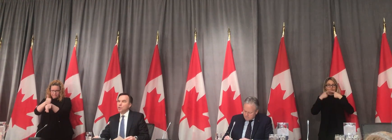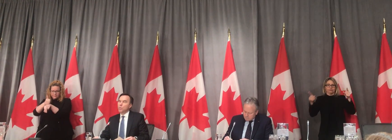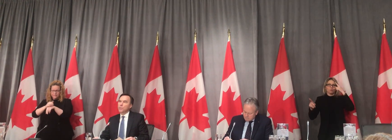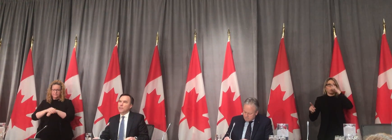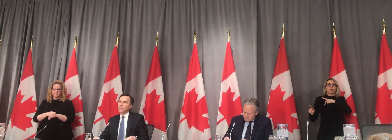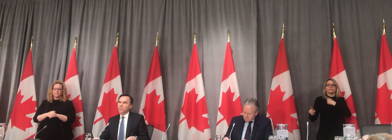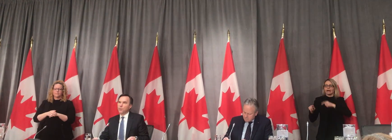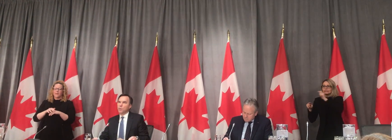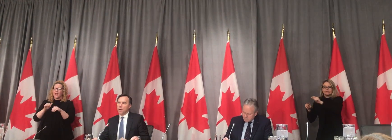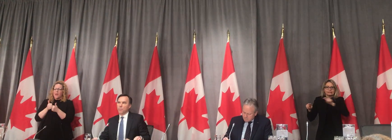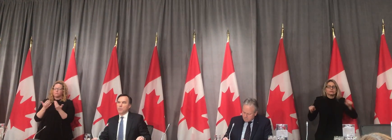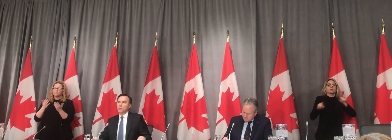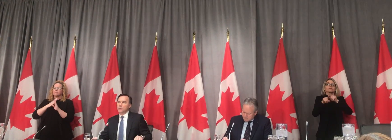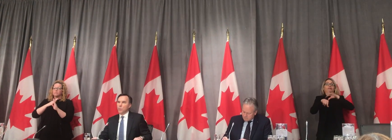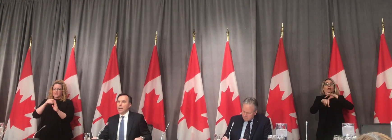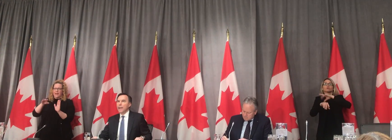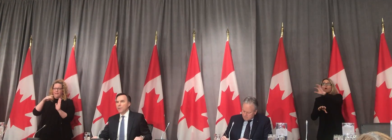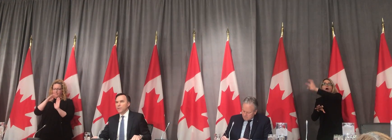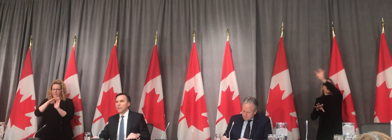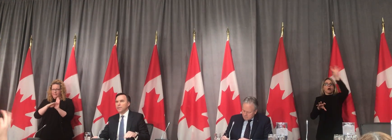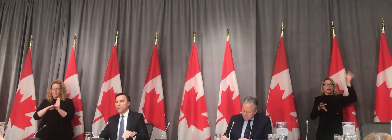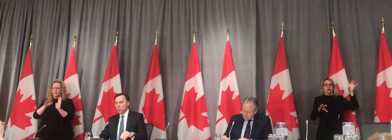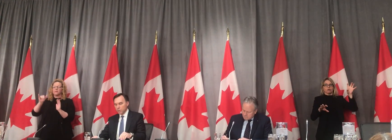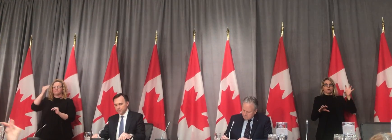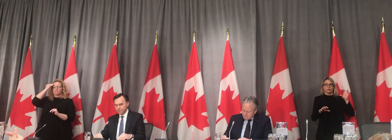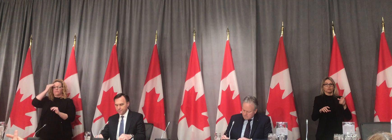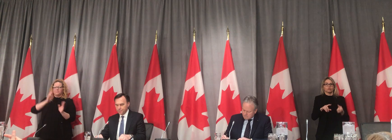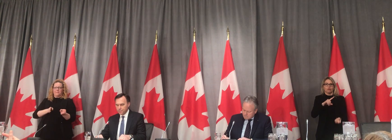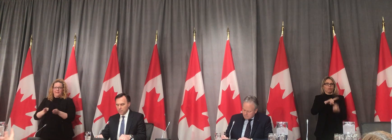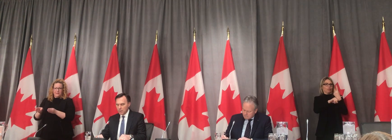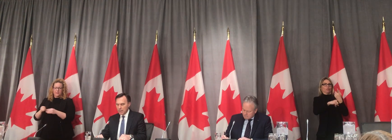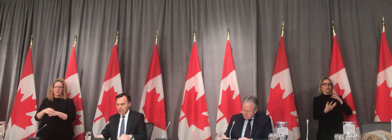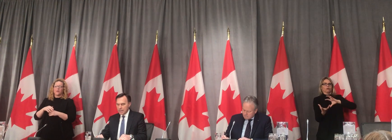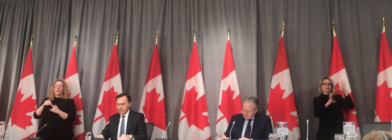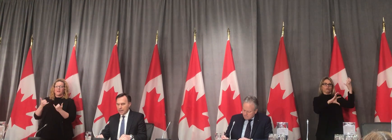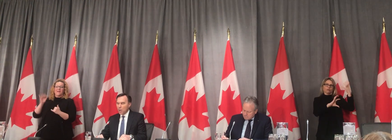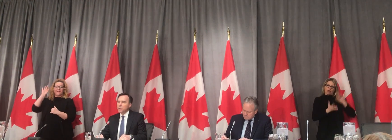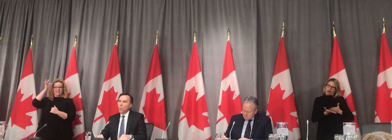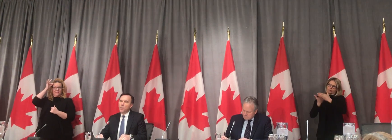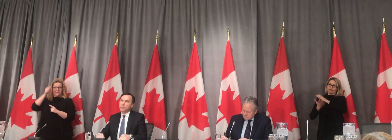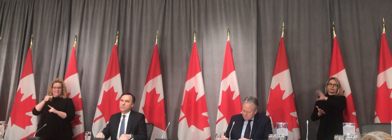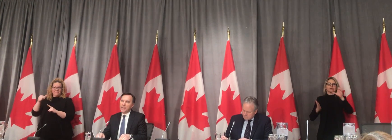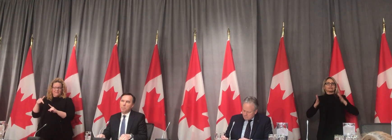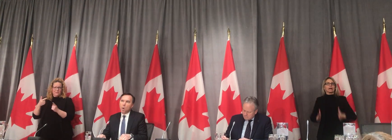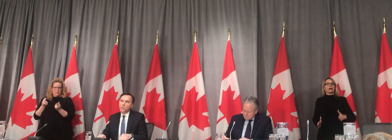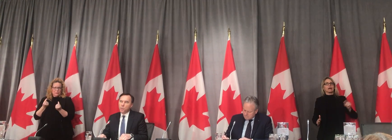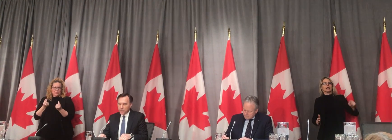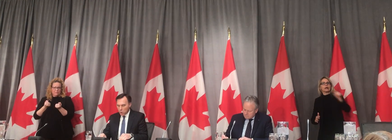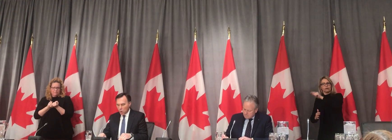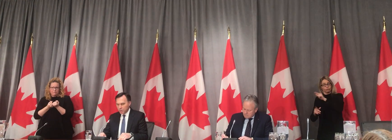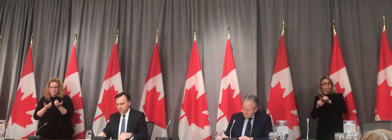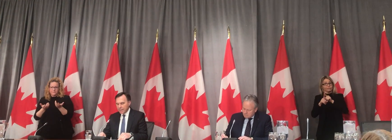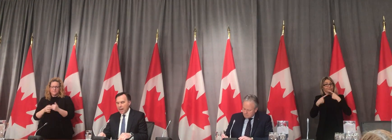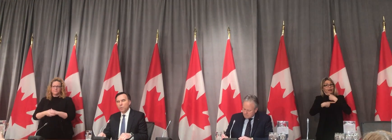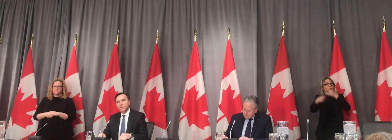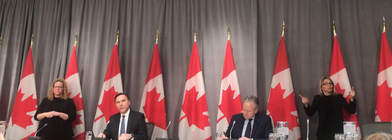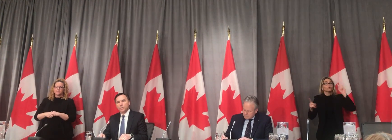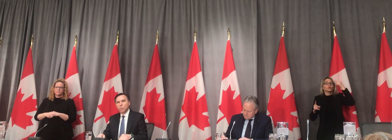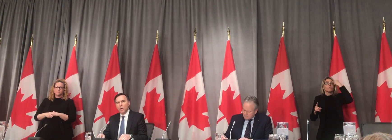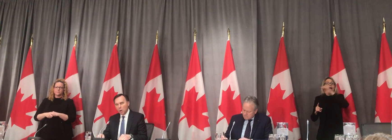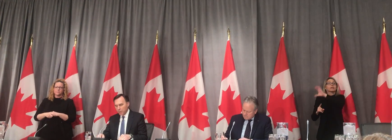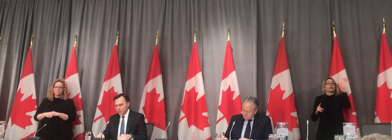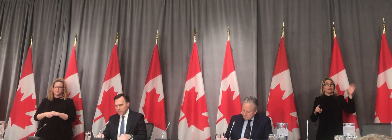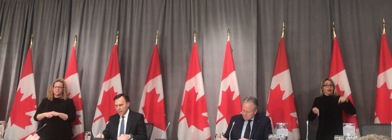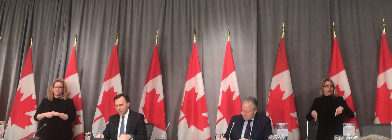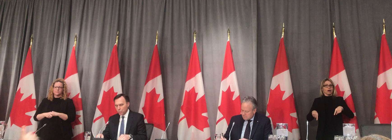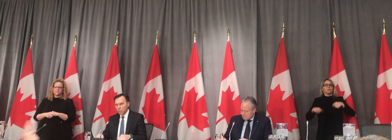and make sure that the federal government was doing everything that it could. I also want to take a moment to acknowledge the countless others